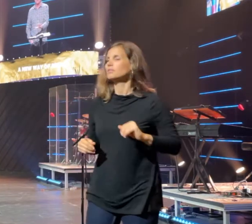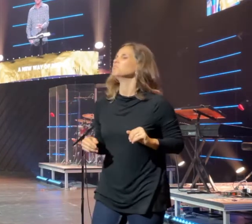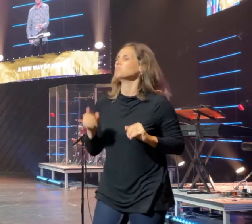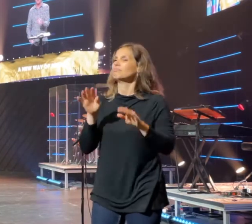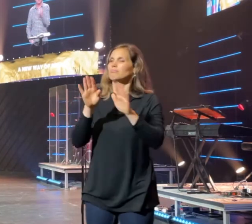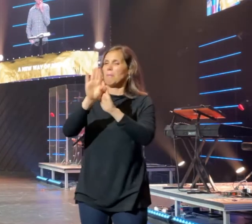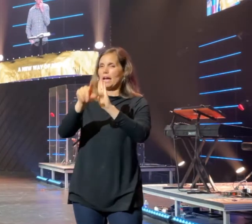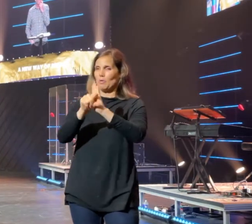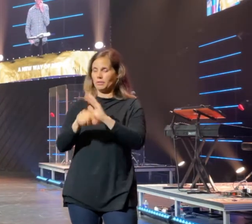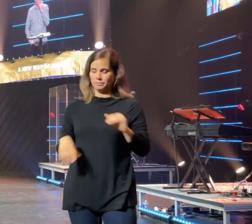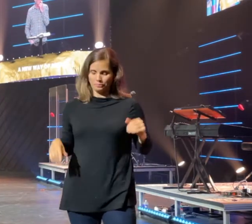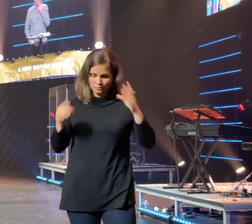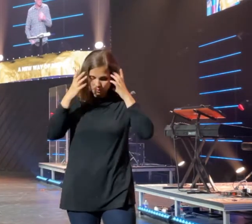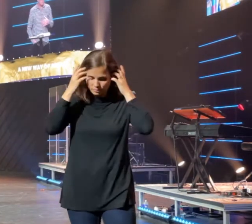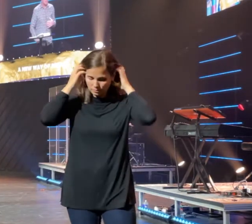going on in his life.